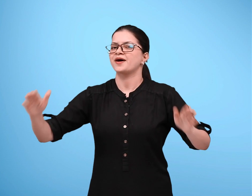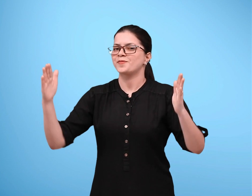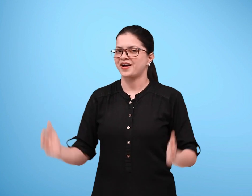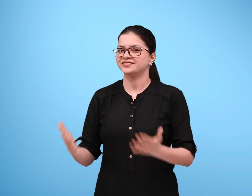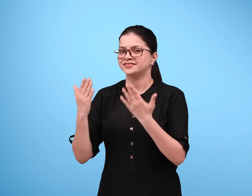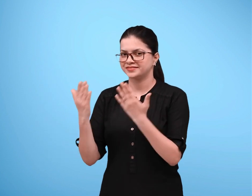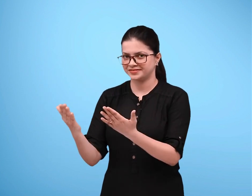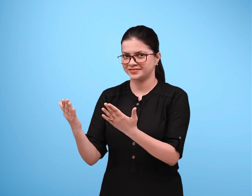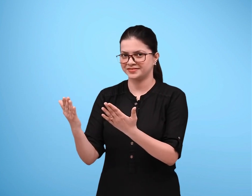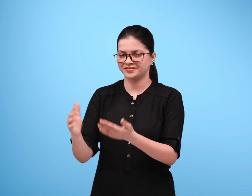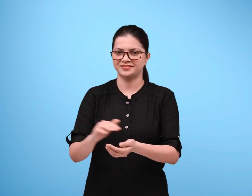table,